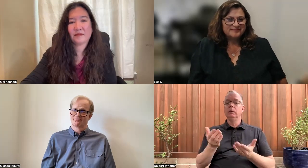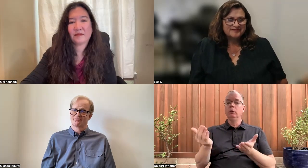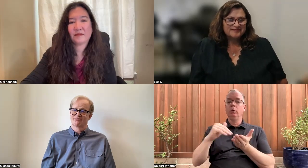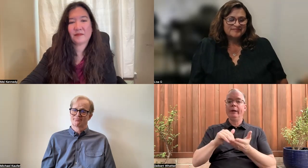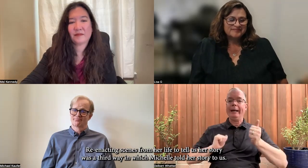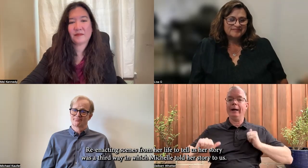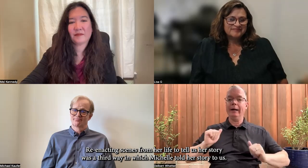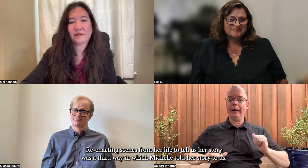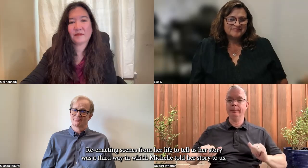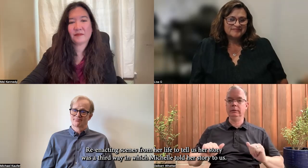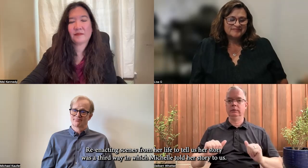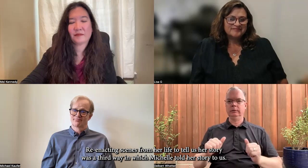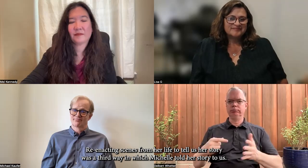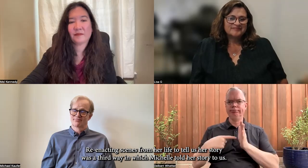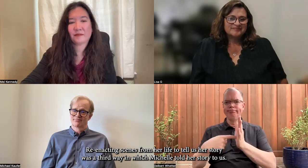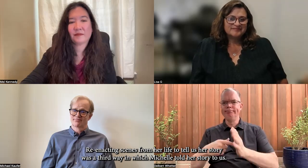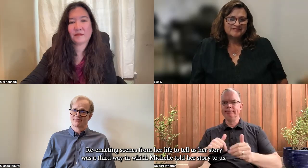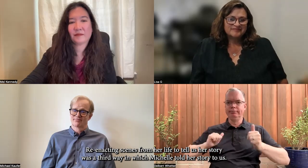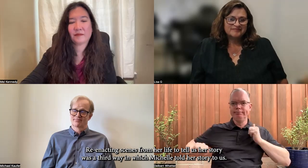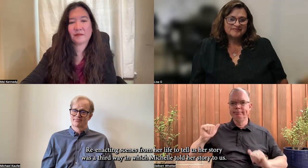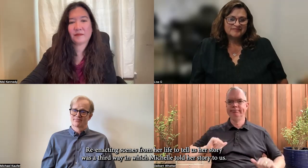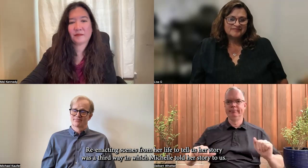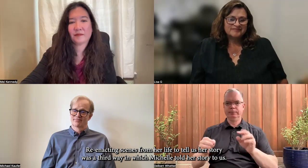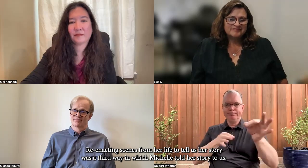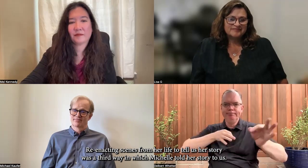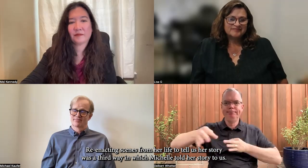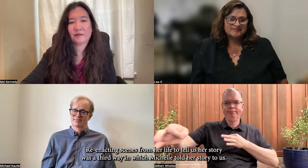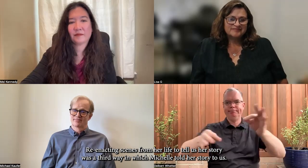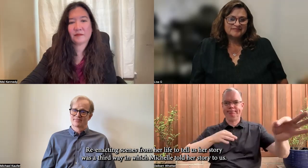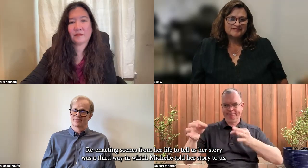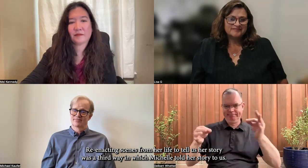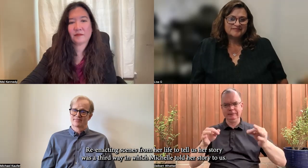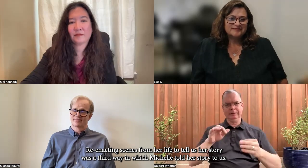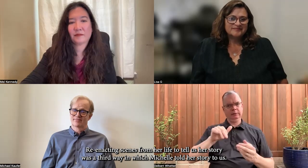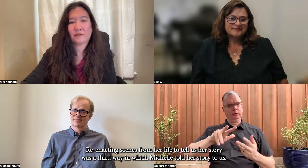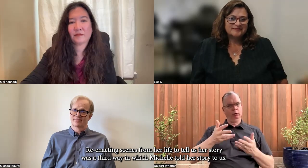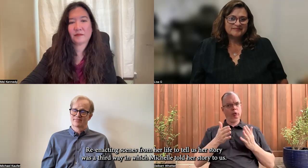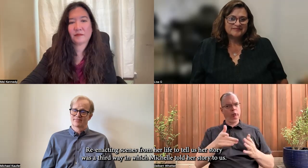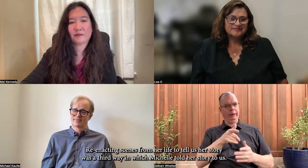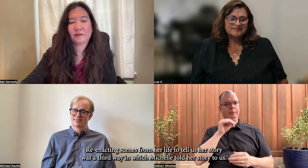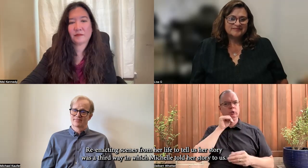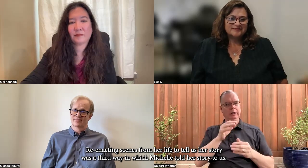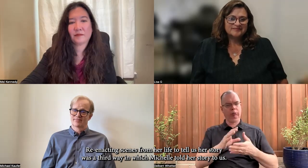language. Reenacting scenes from her life to tell us her story was a third way in which Michelle told her story to us.